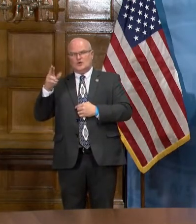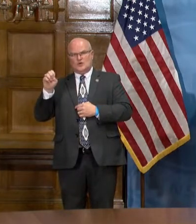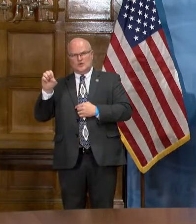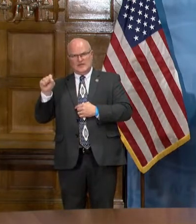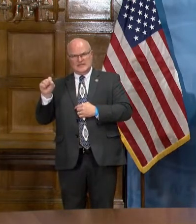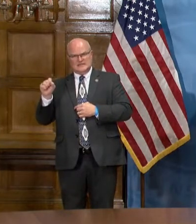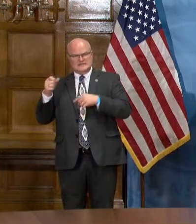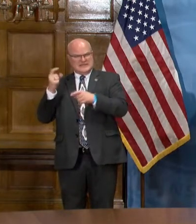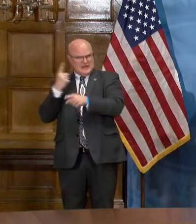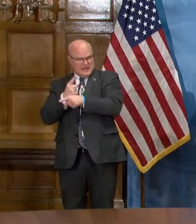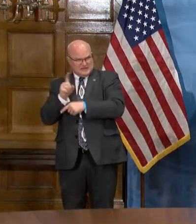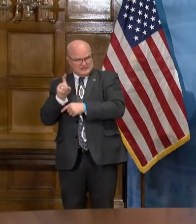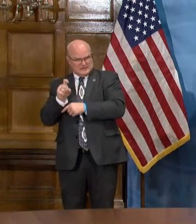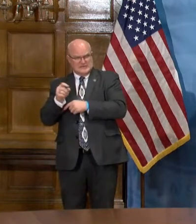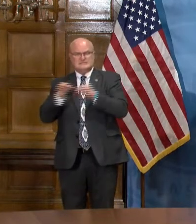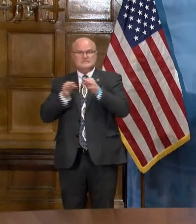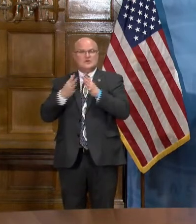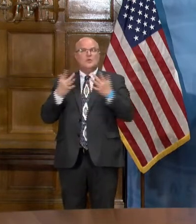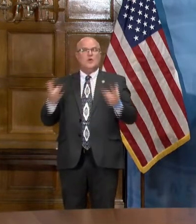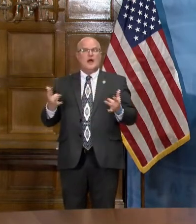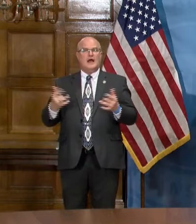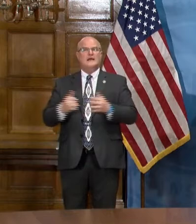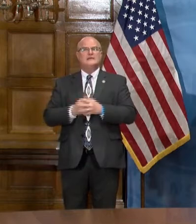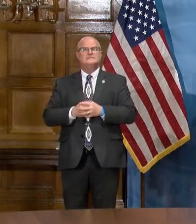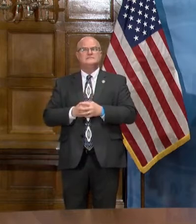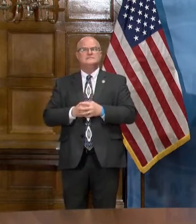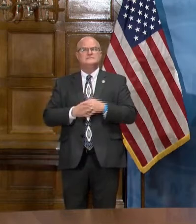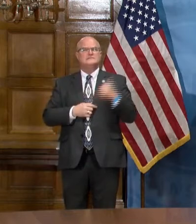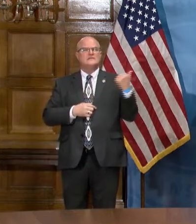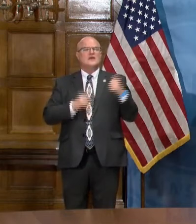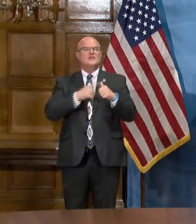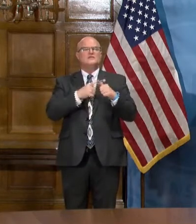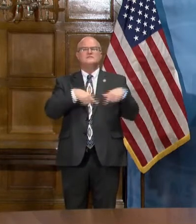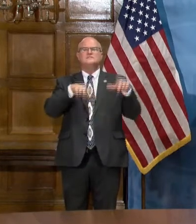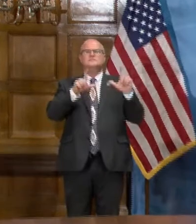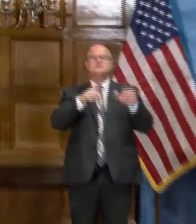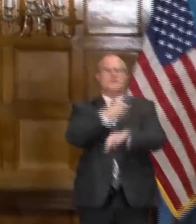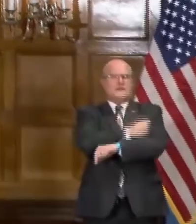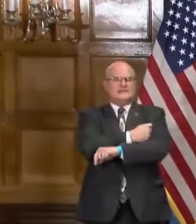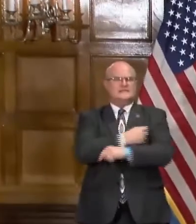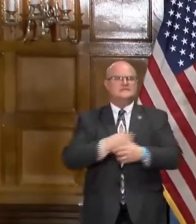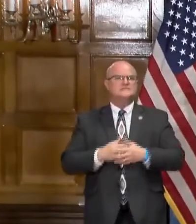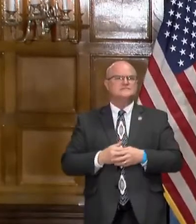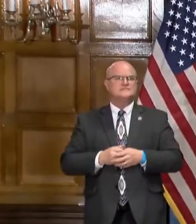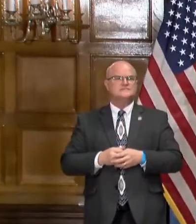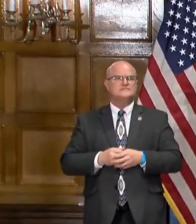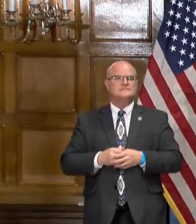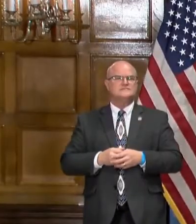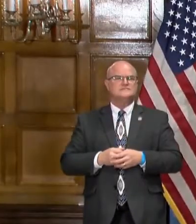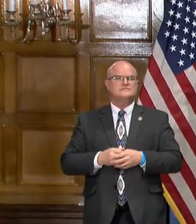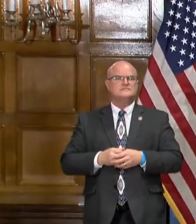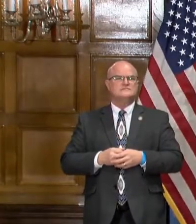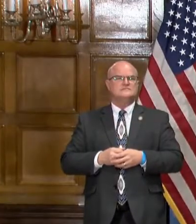why? Could we put the first slide back up on vaccinations?